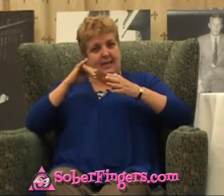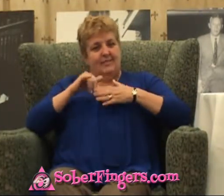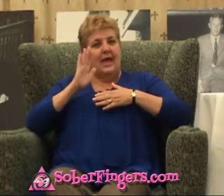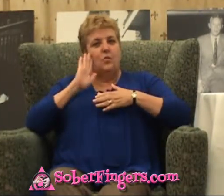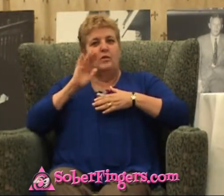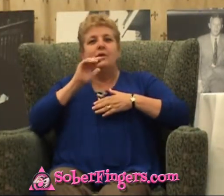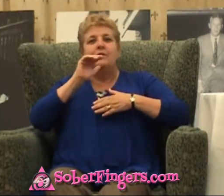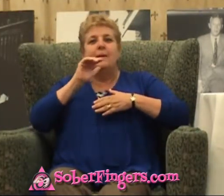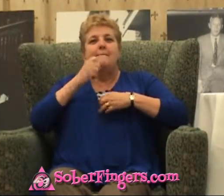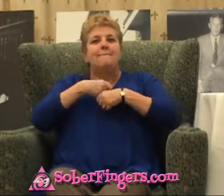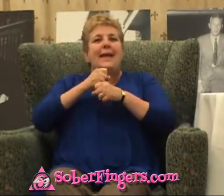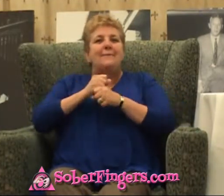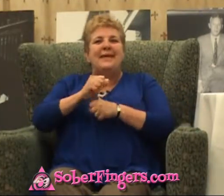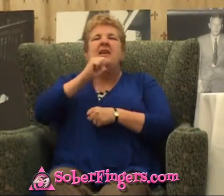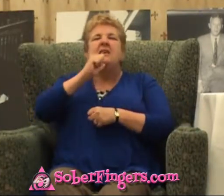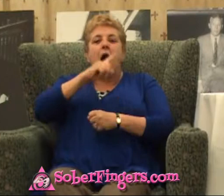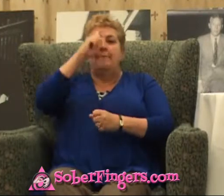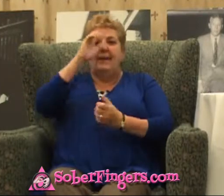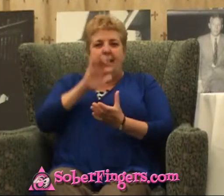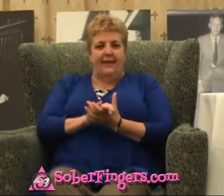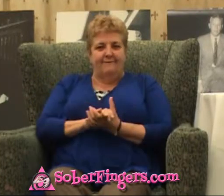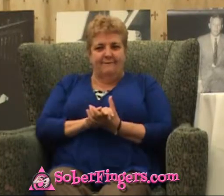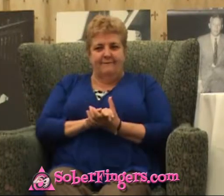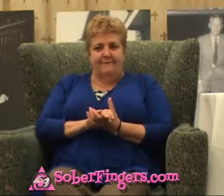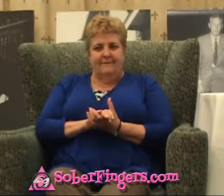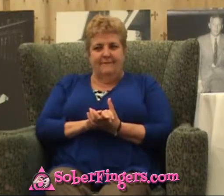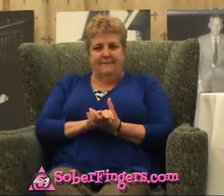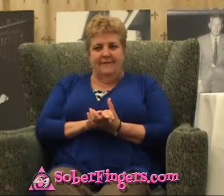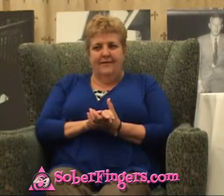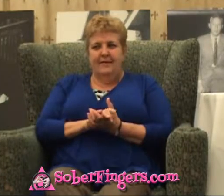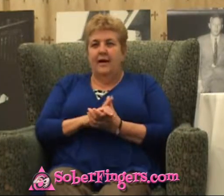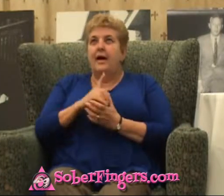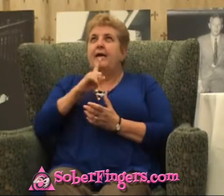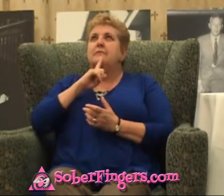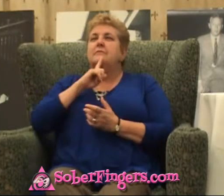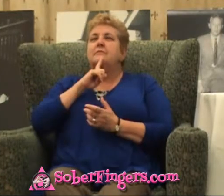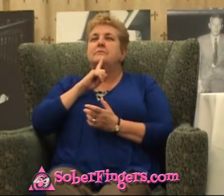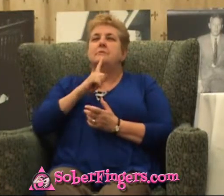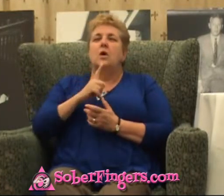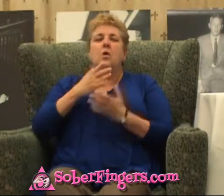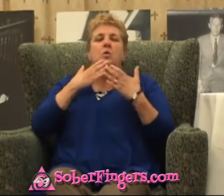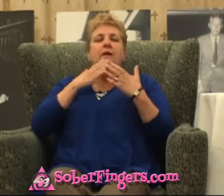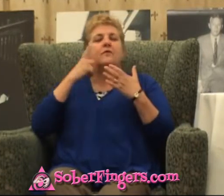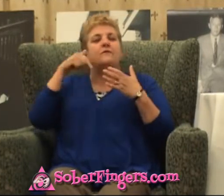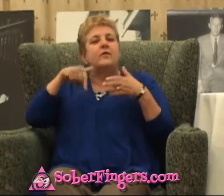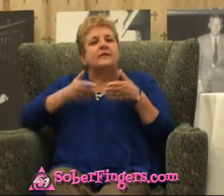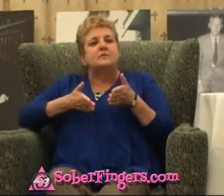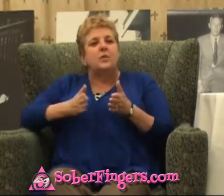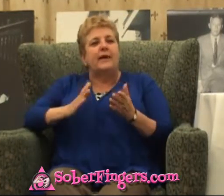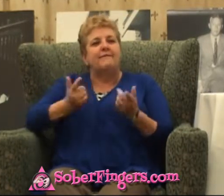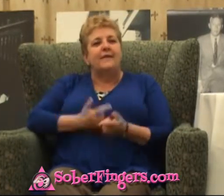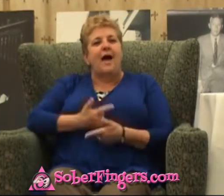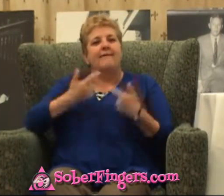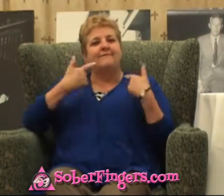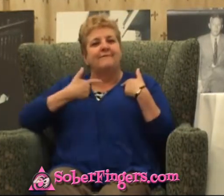it. How can I not be grateful for this way of life? How can I not be